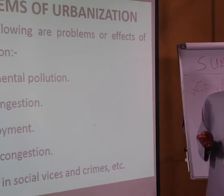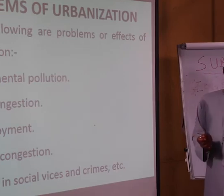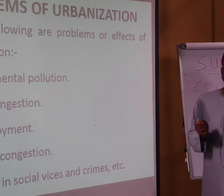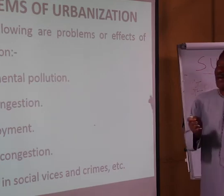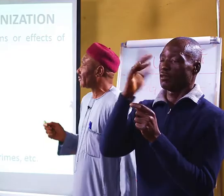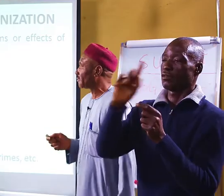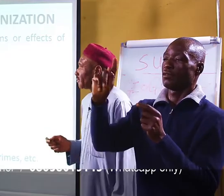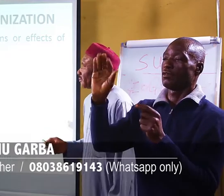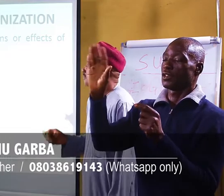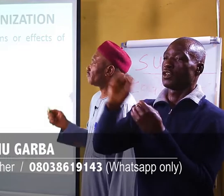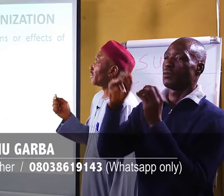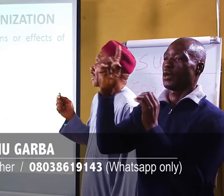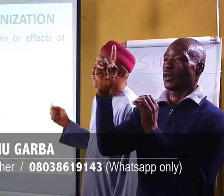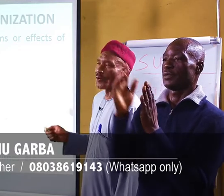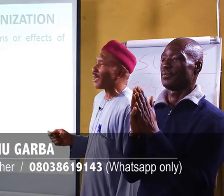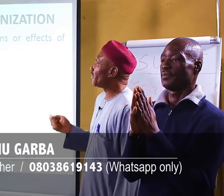urbanization. One,